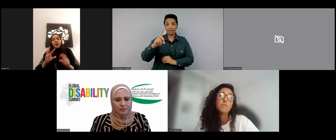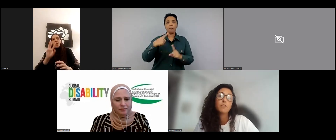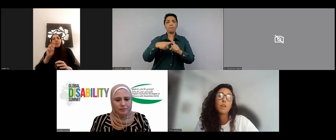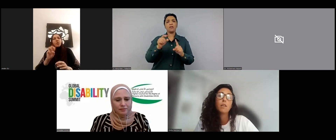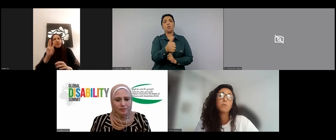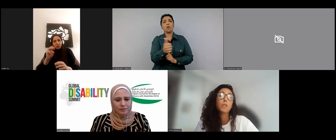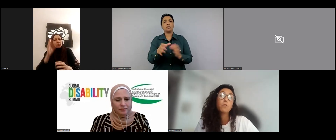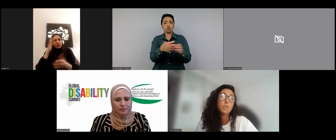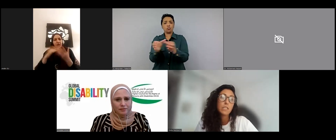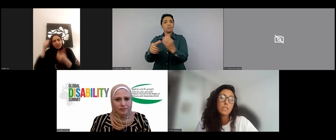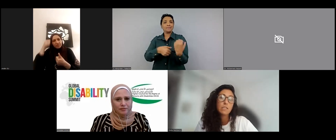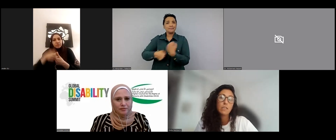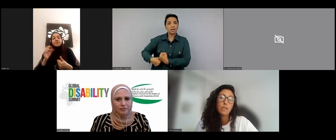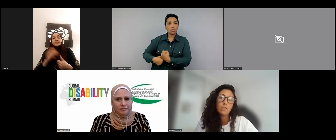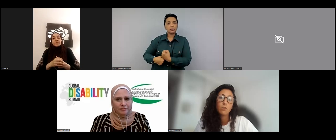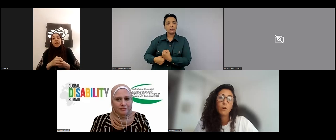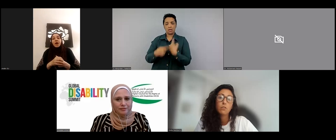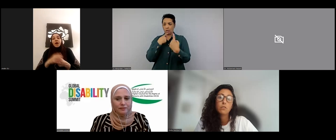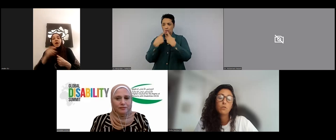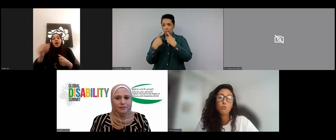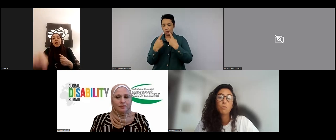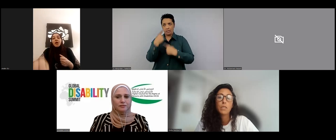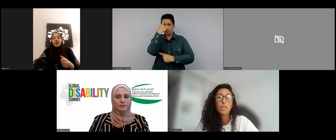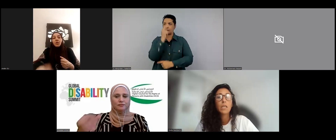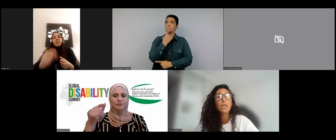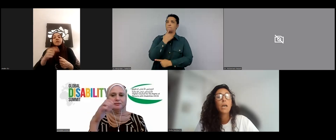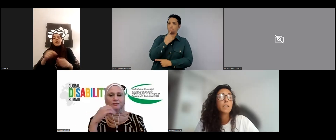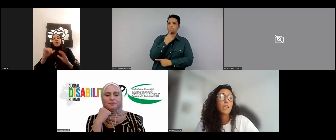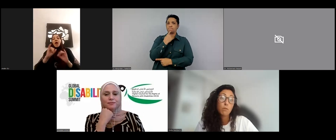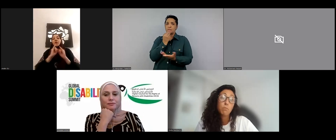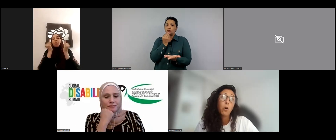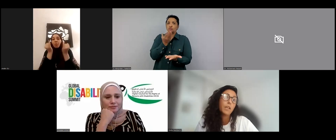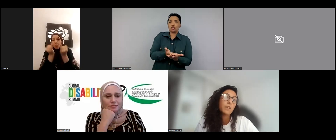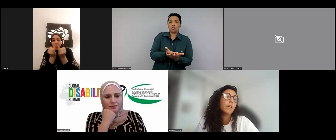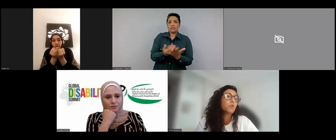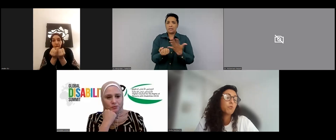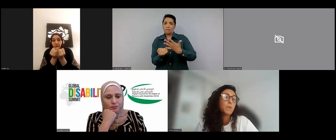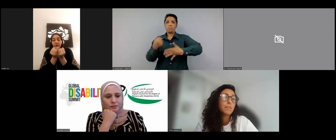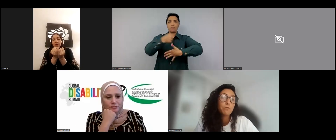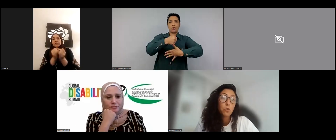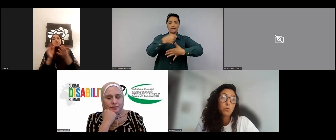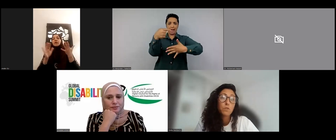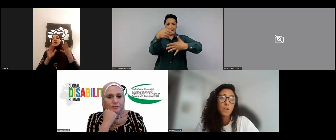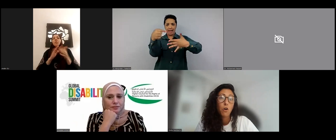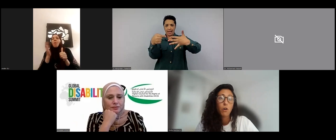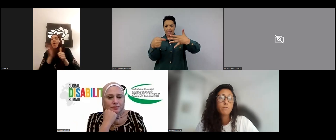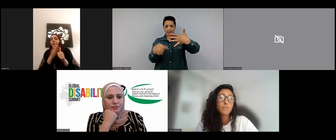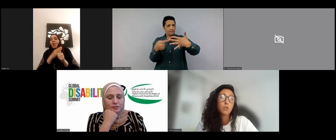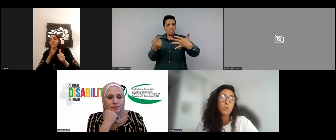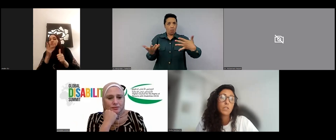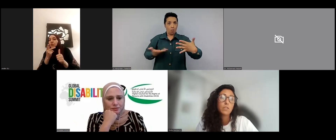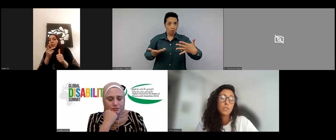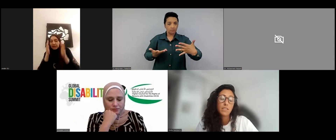outlined several priorities that they thought should be touched upon and should be the focus of